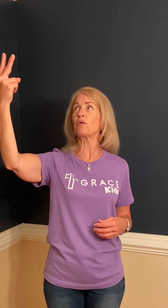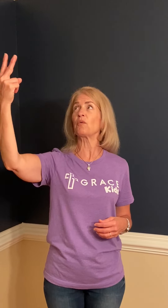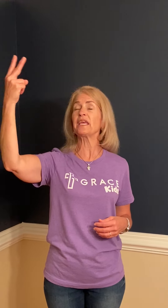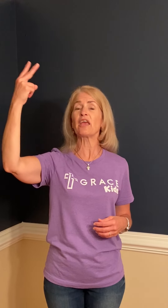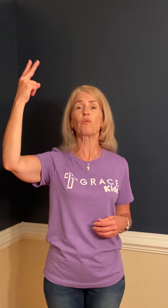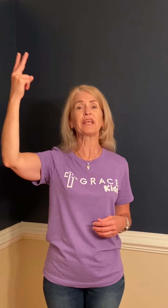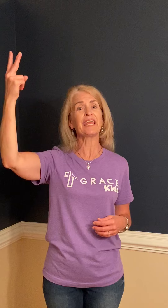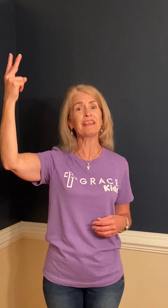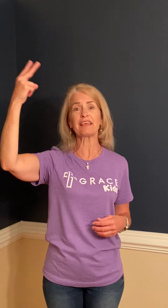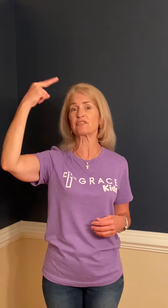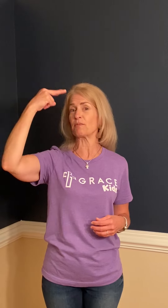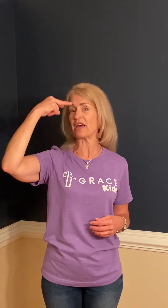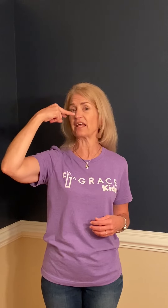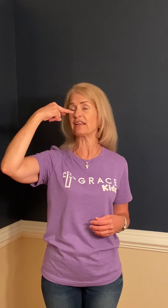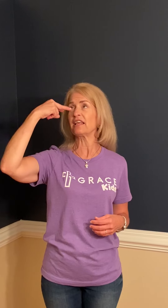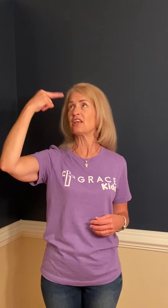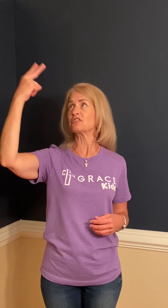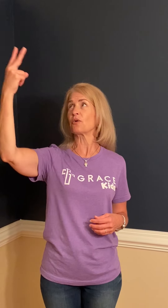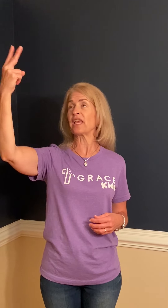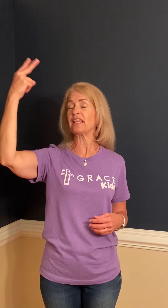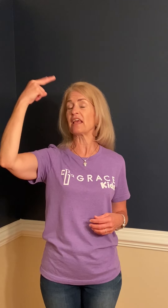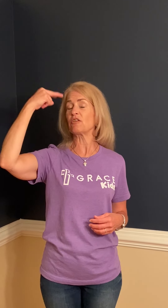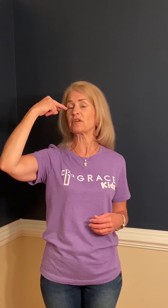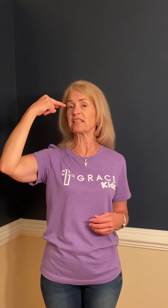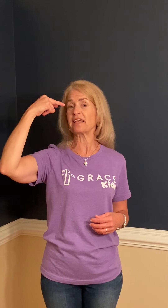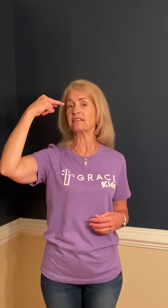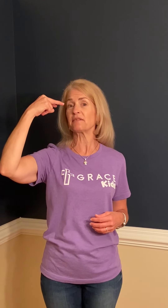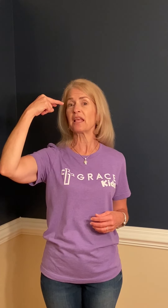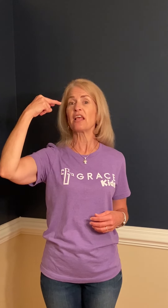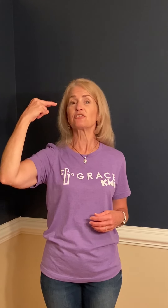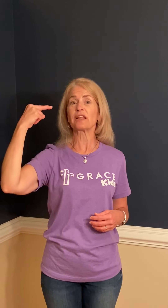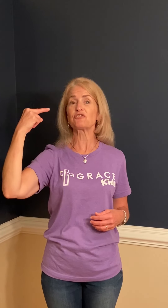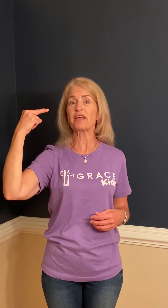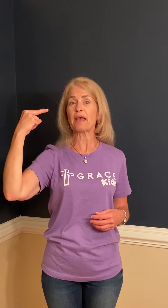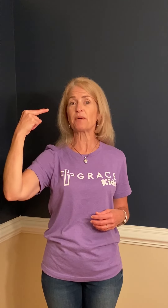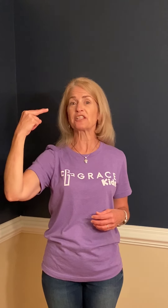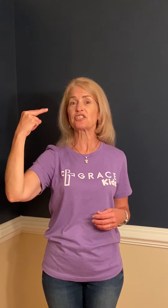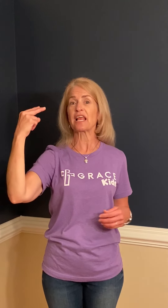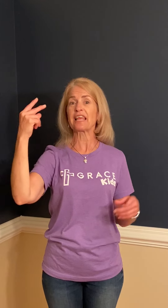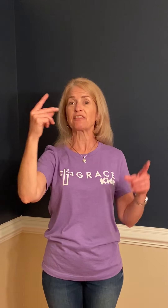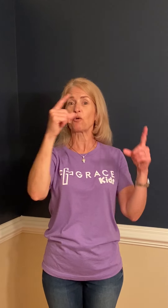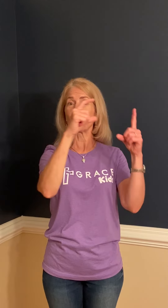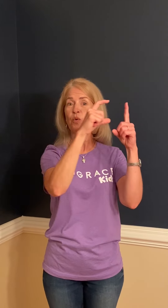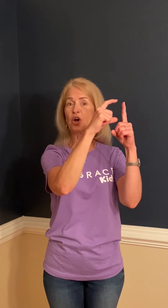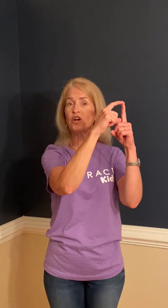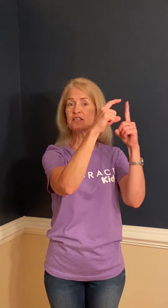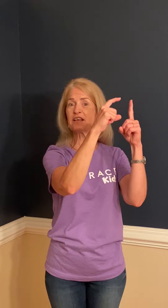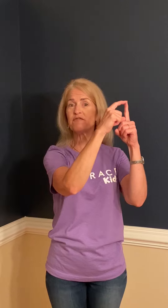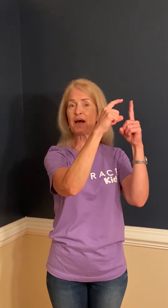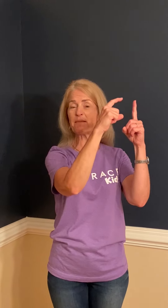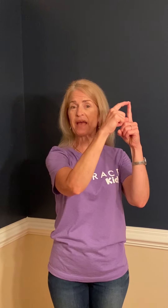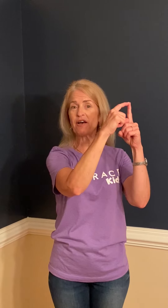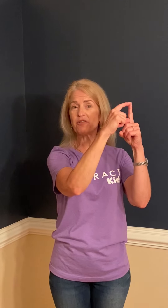to we care what he thinks about it so in your sight so let's try that much let the words of my mouth